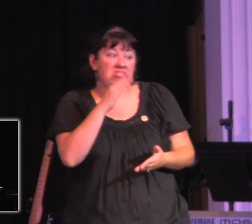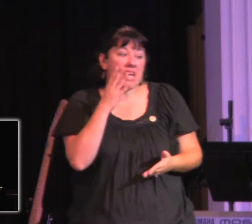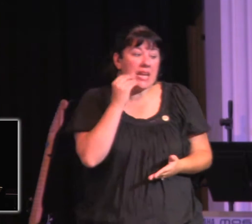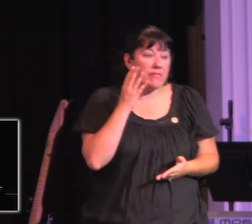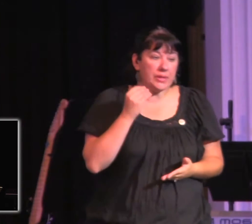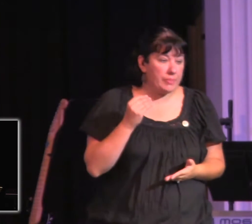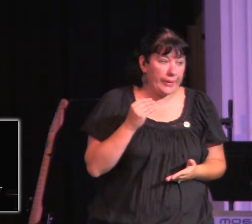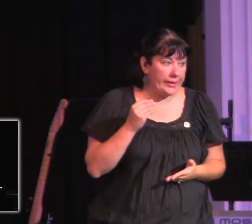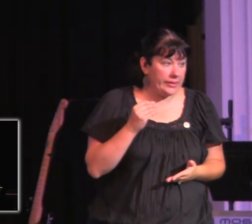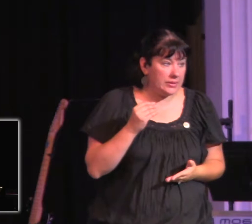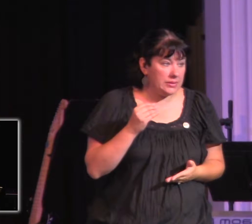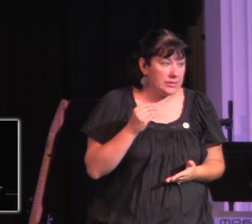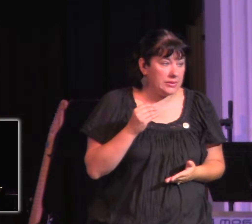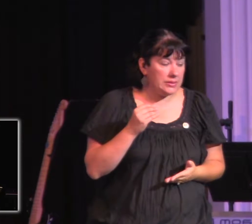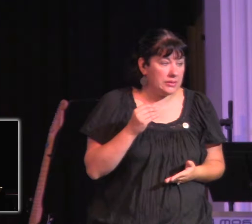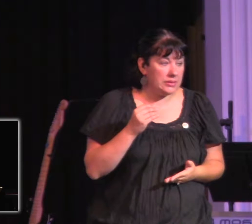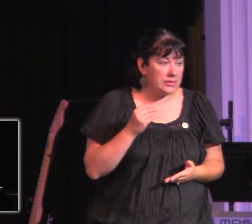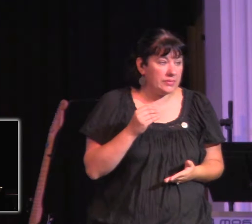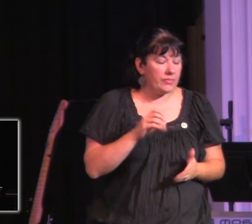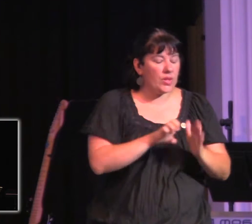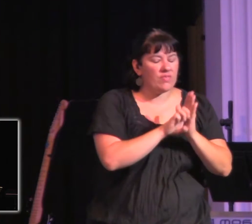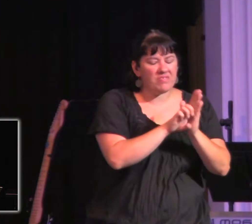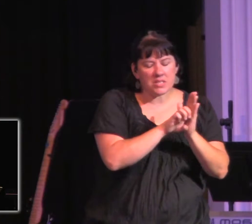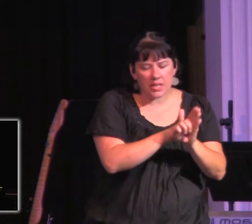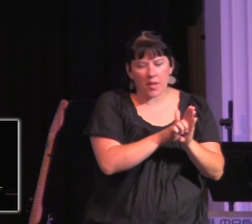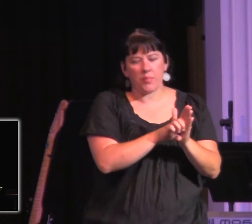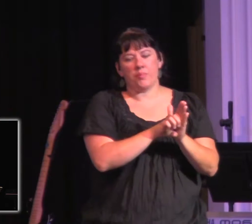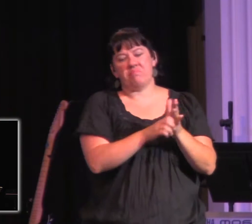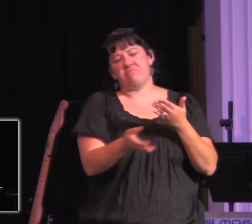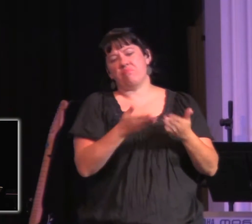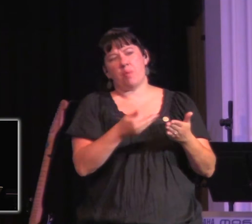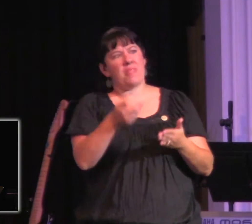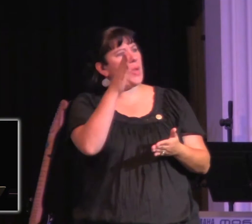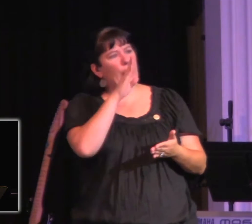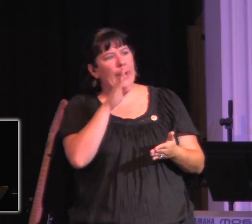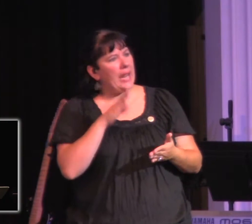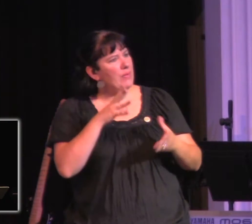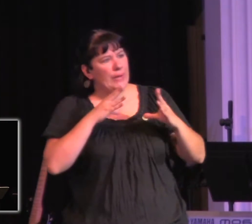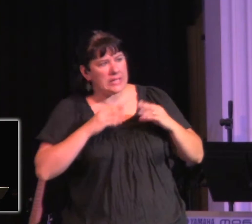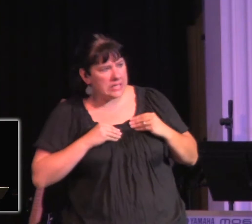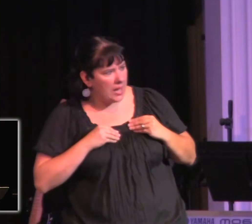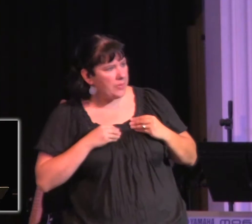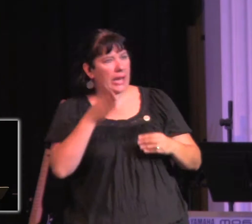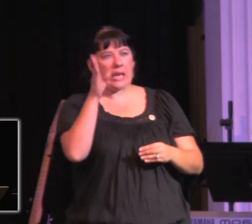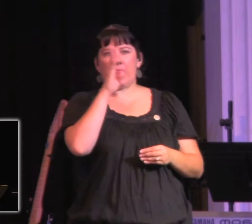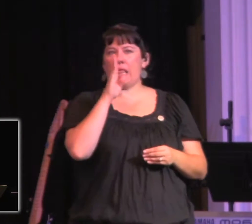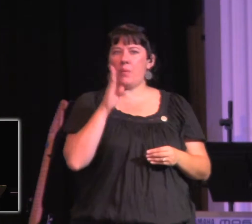they never were accepted, loved, nurtured. They've been neglected.